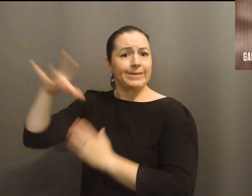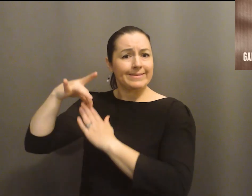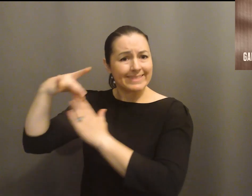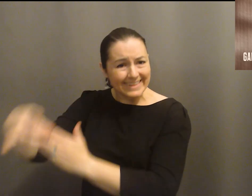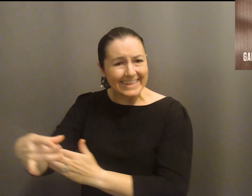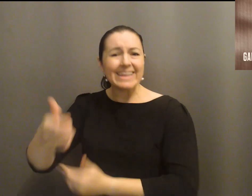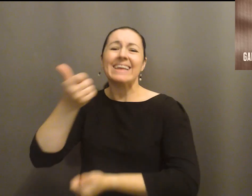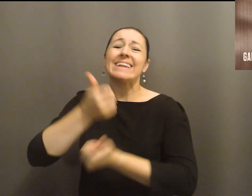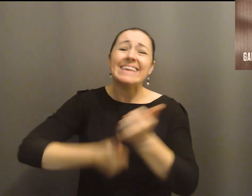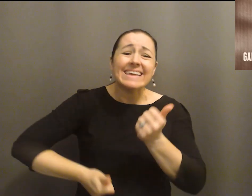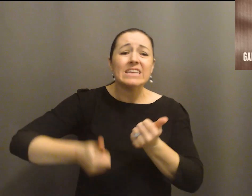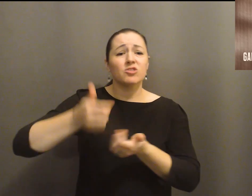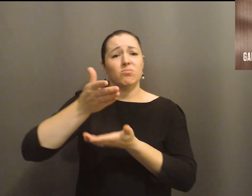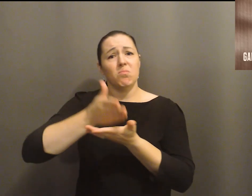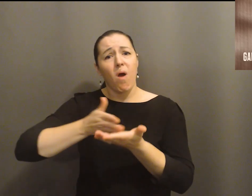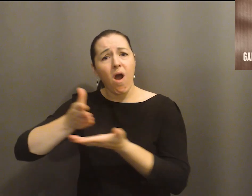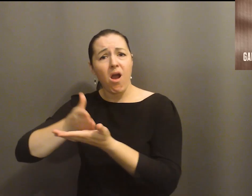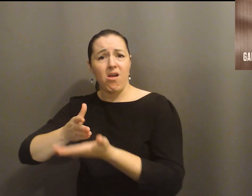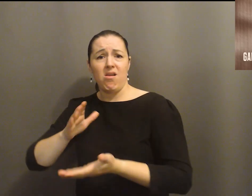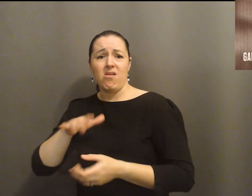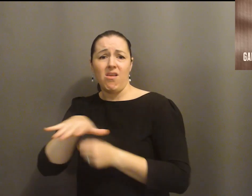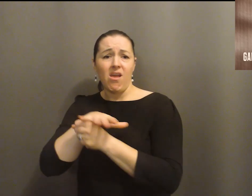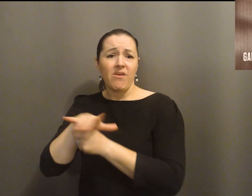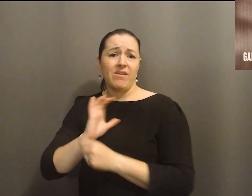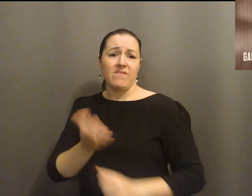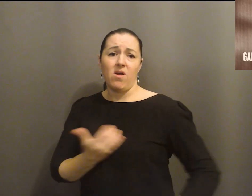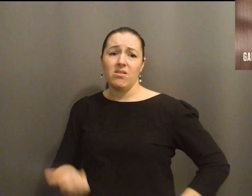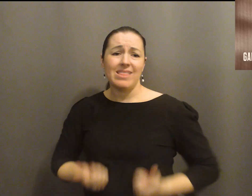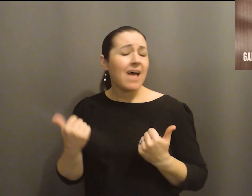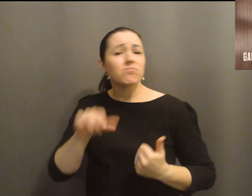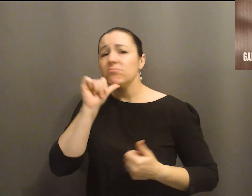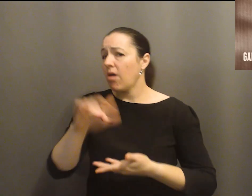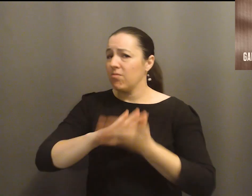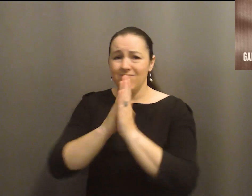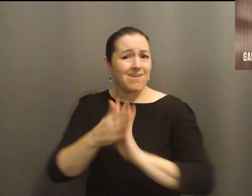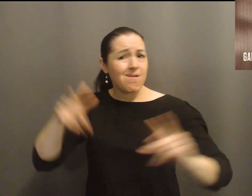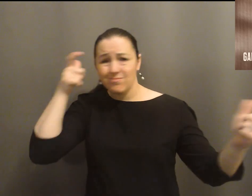here it is You ready Let us not become Conceited